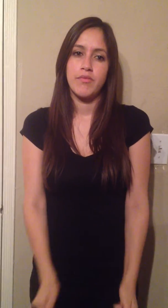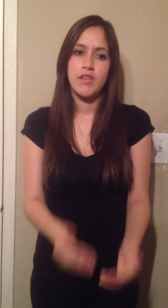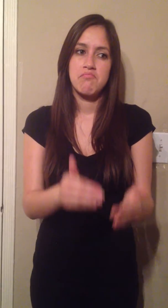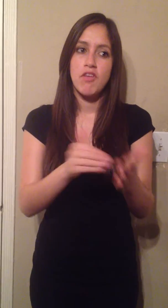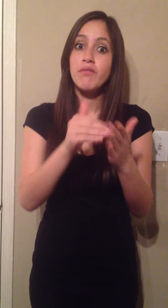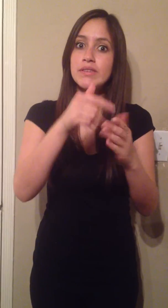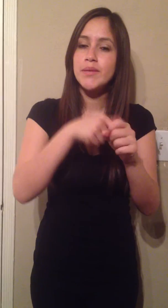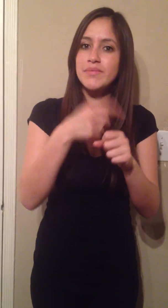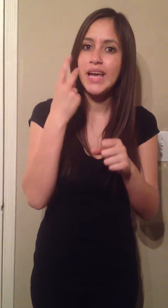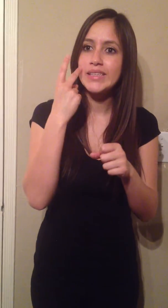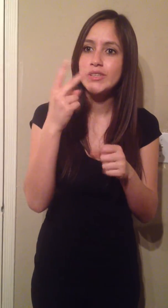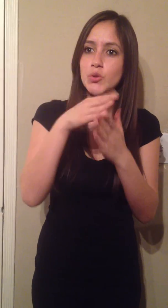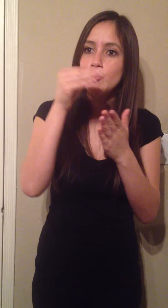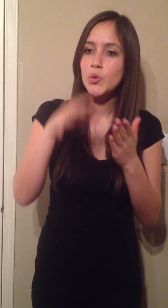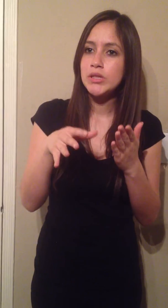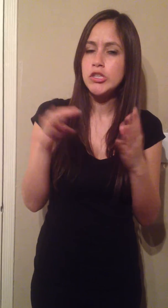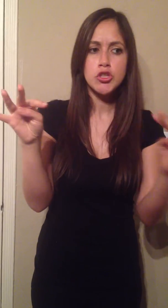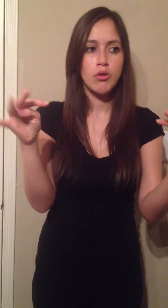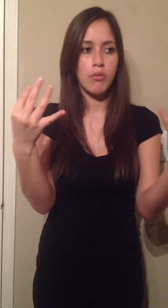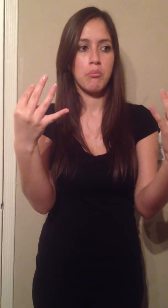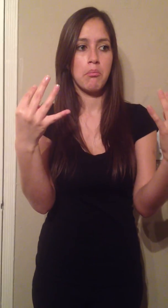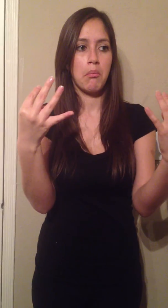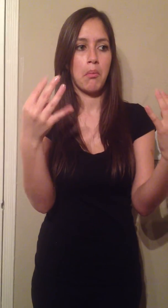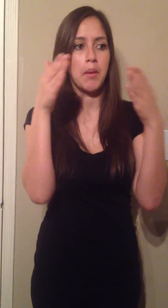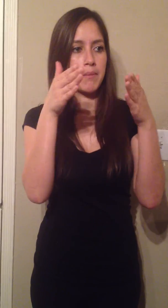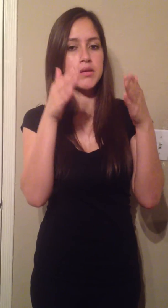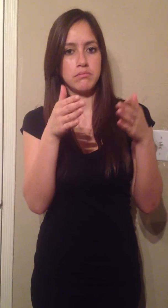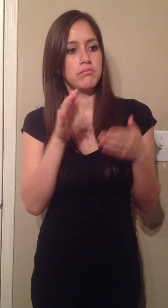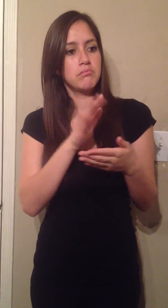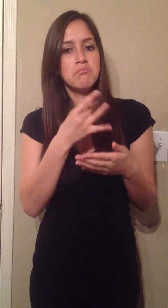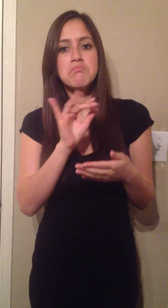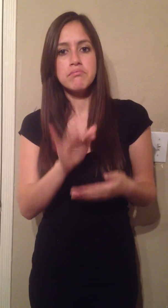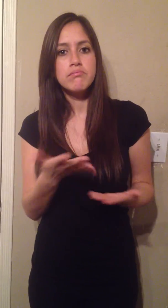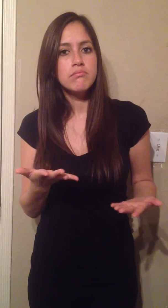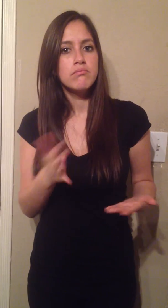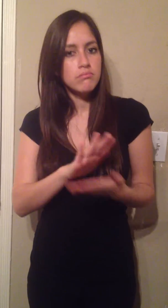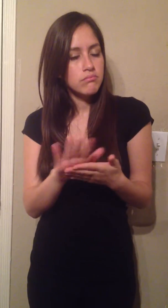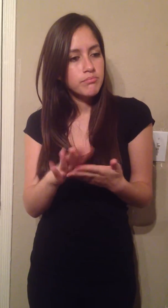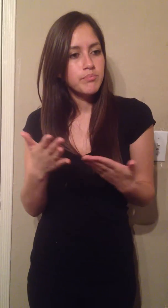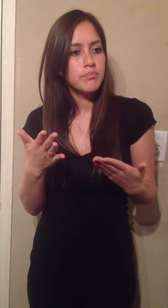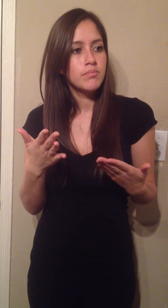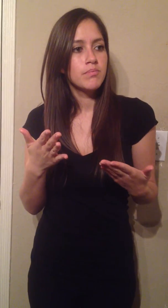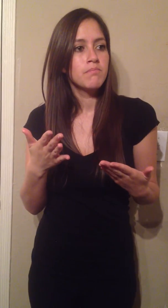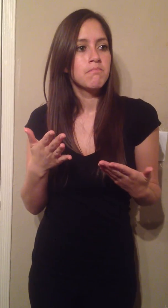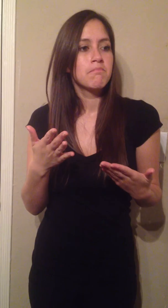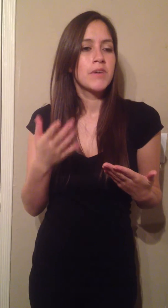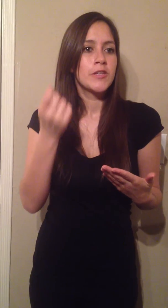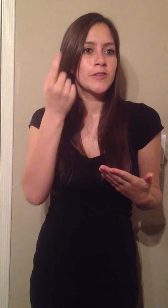and paying attention to me, and so that's nice to see. But then I make several points in a row, and I look, and they